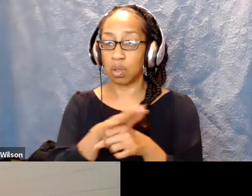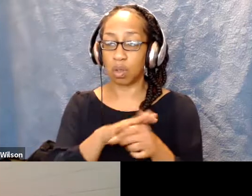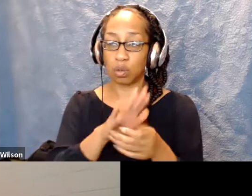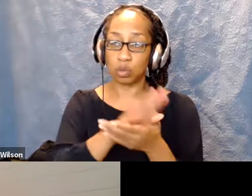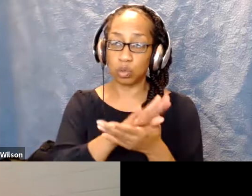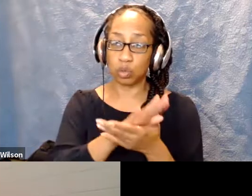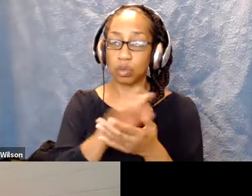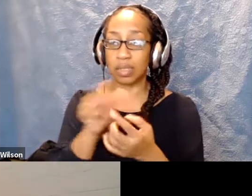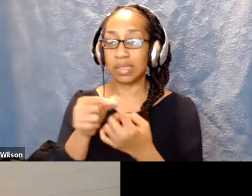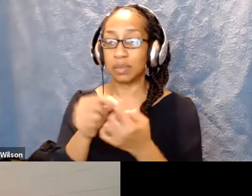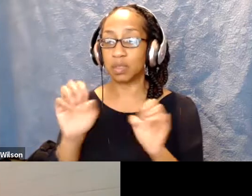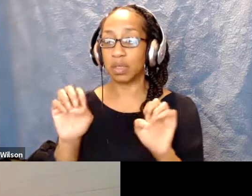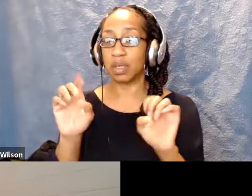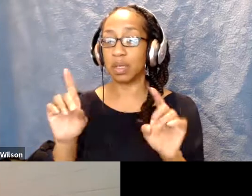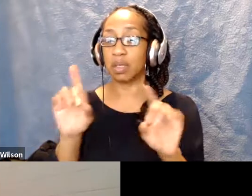ed departments.